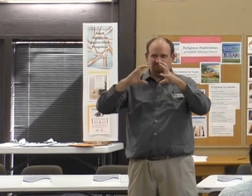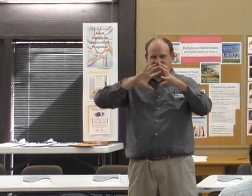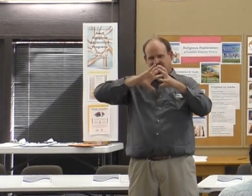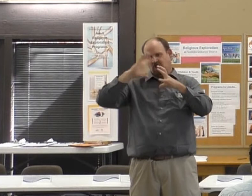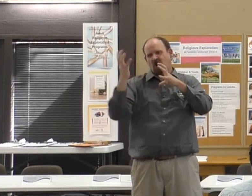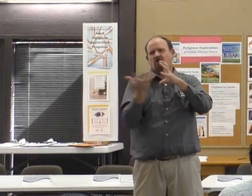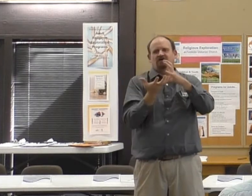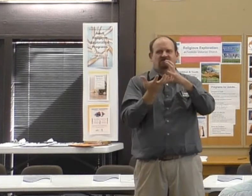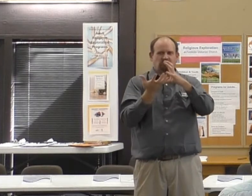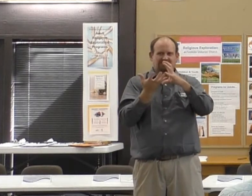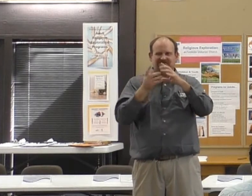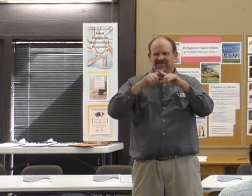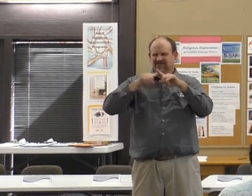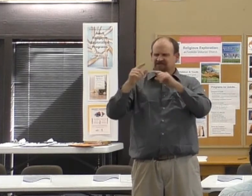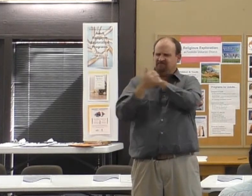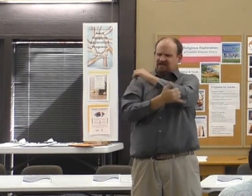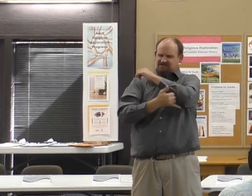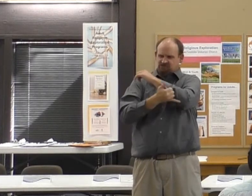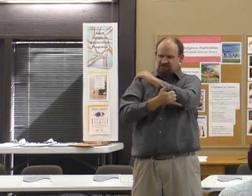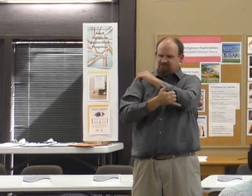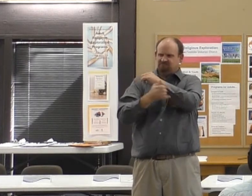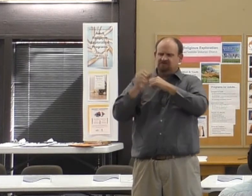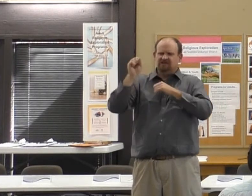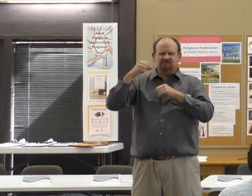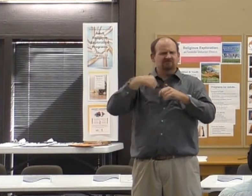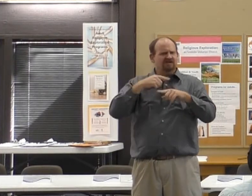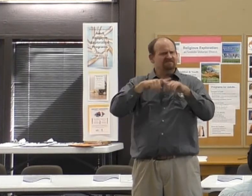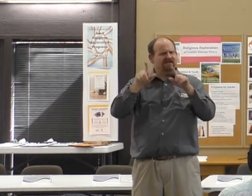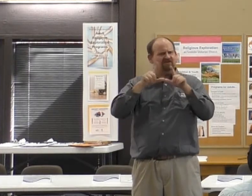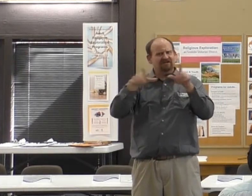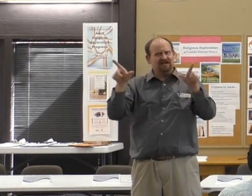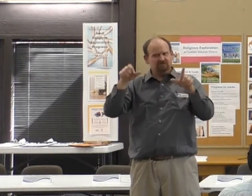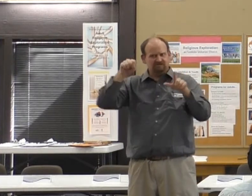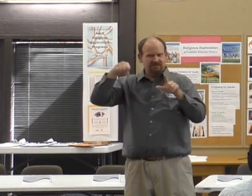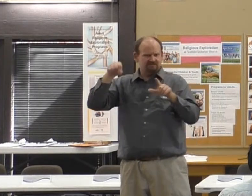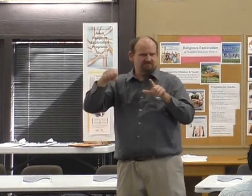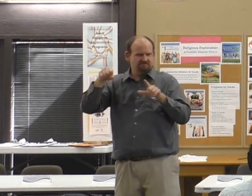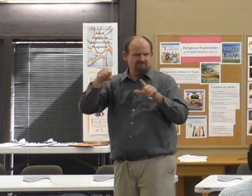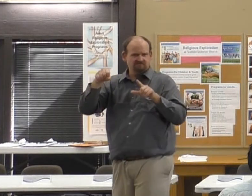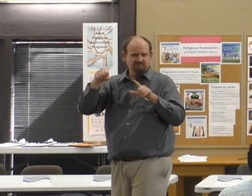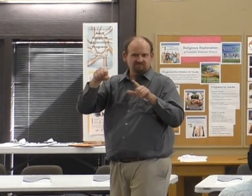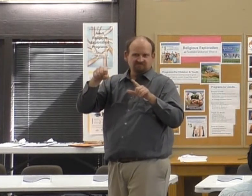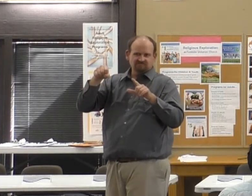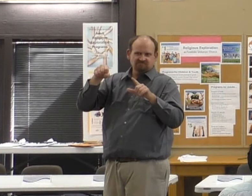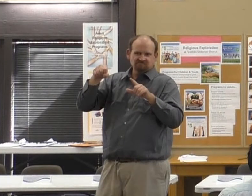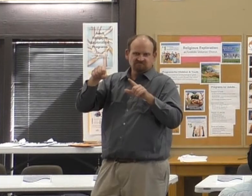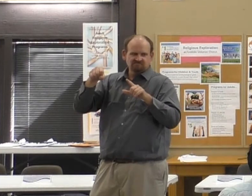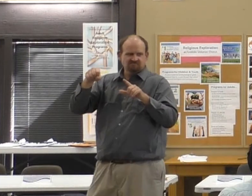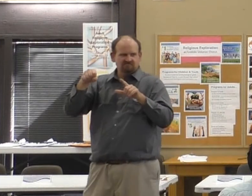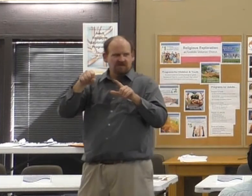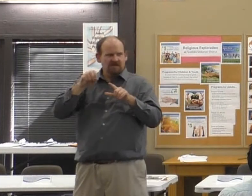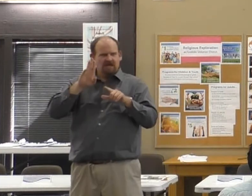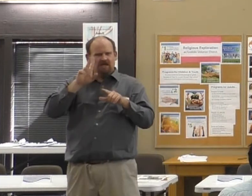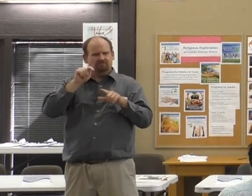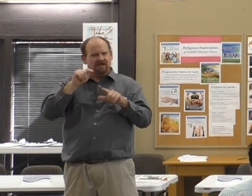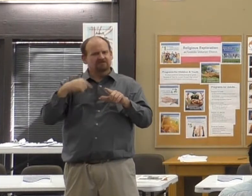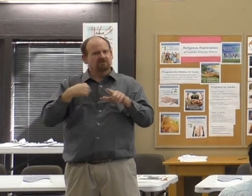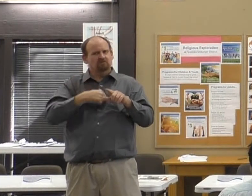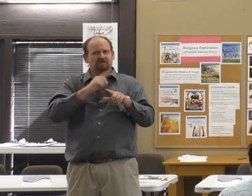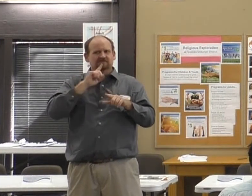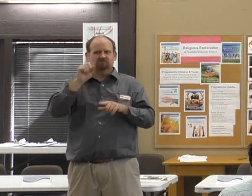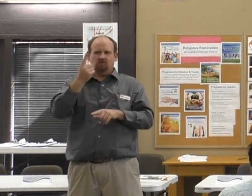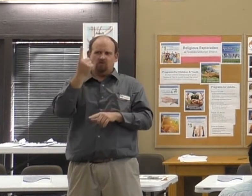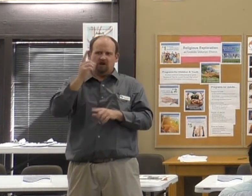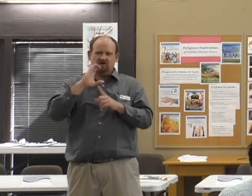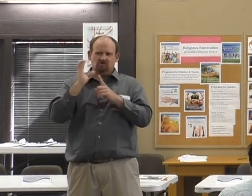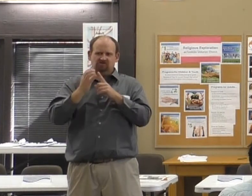However, all over the globe, anyone that is deaf or hard of hearing from international, from other countries, they have